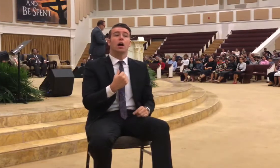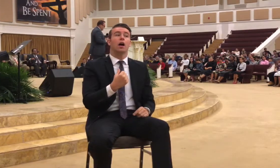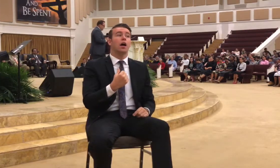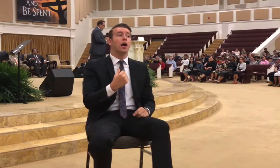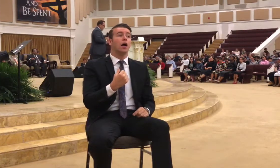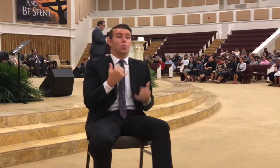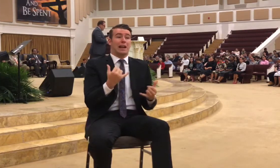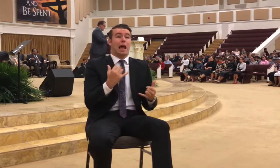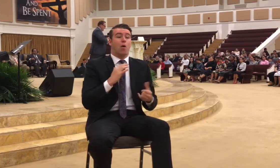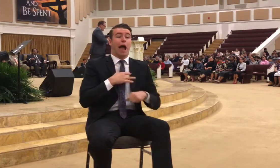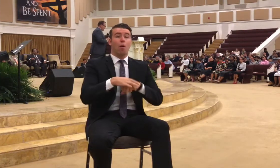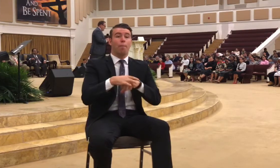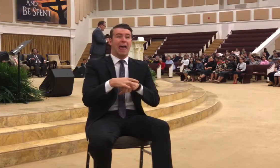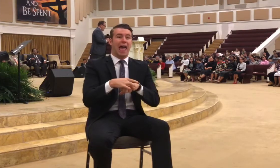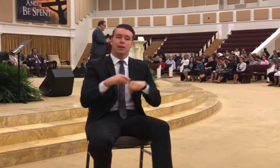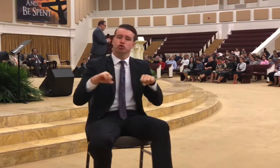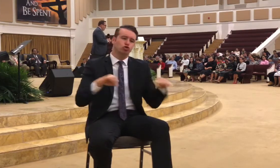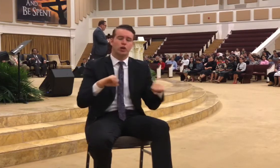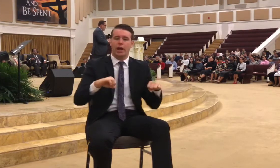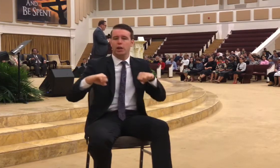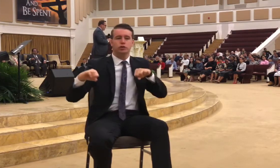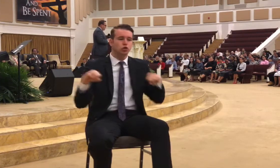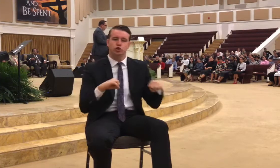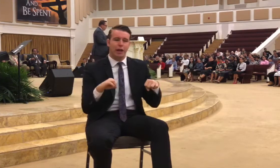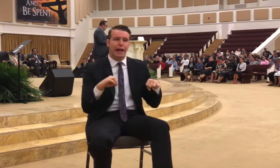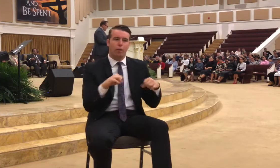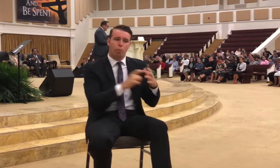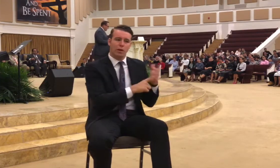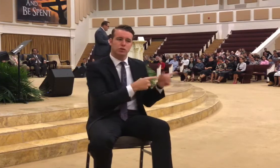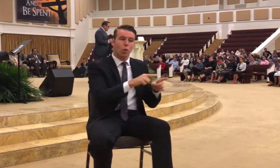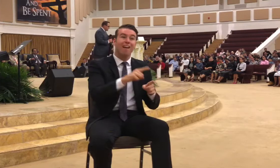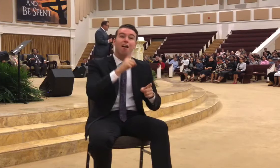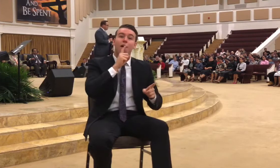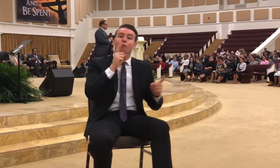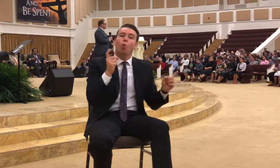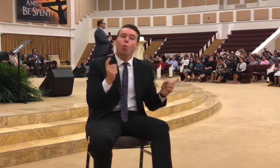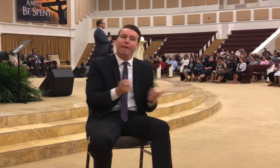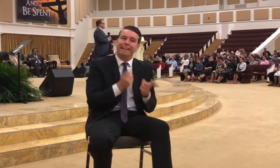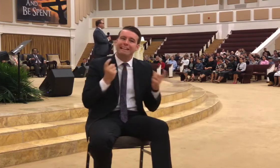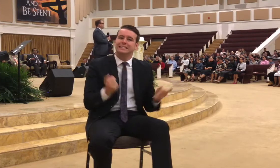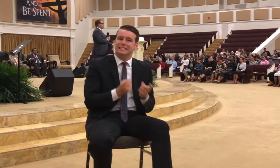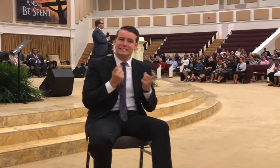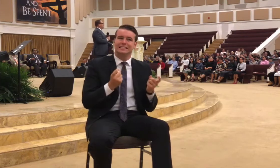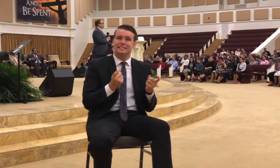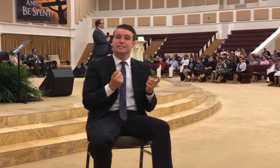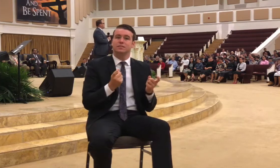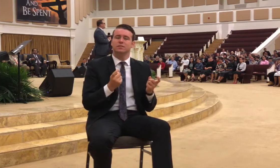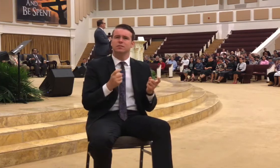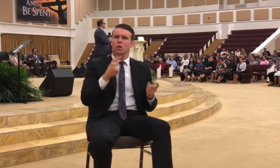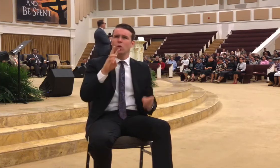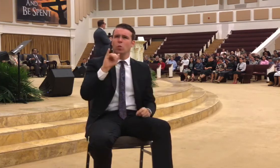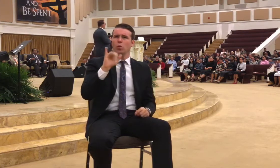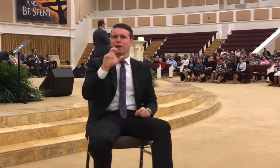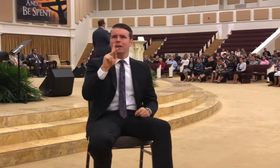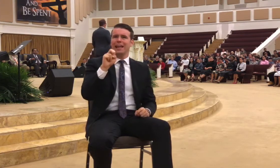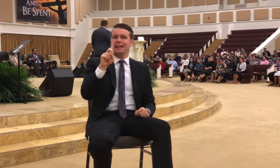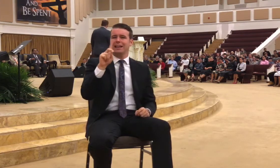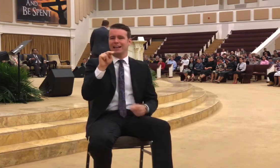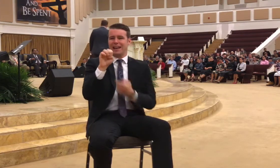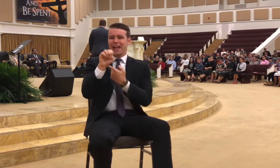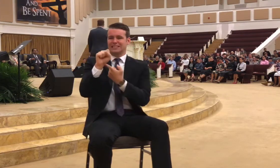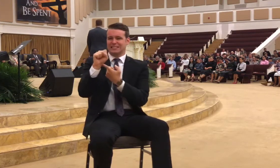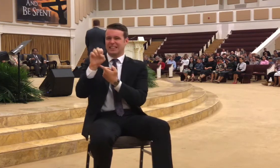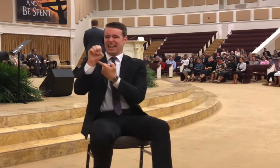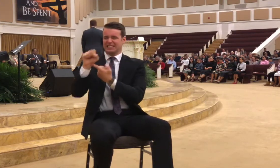our planet, and that there are wickednesses, if that's such a word, there are